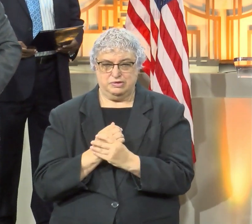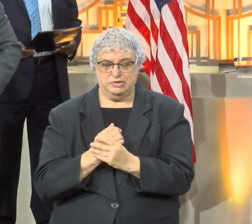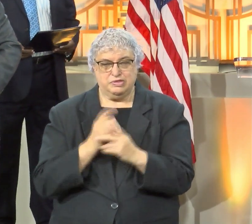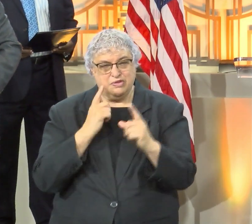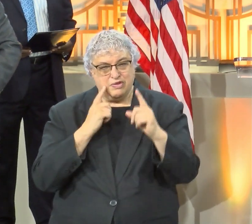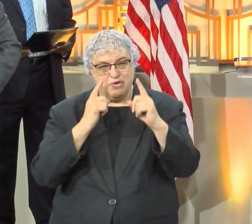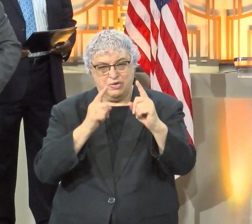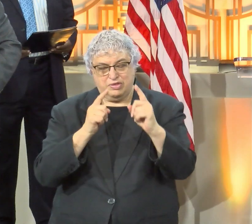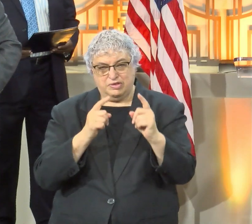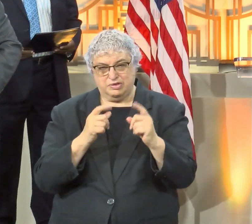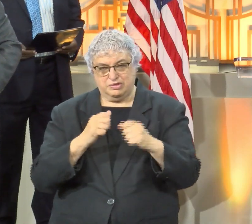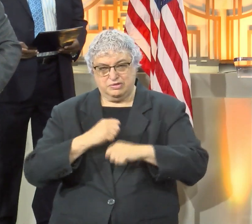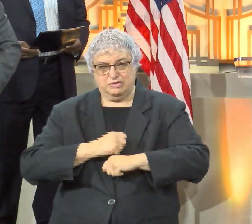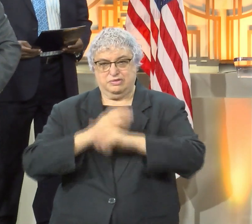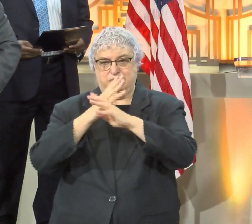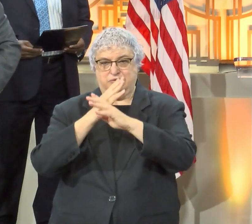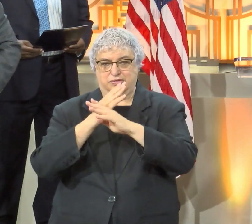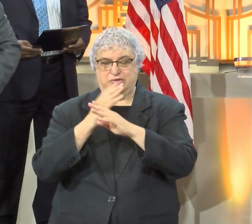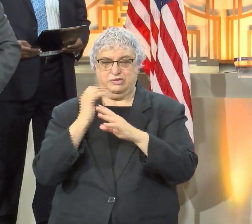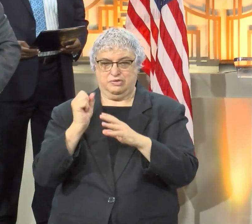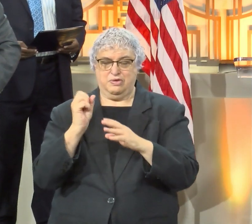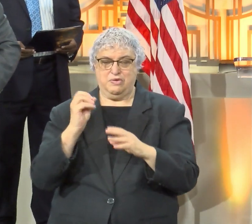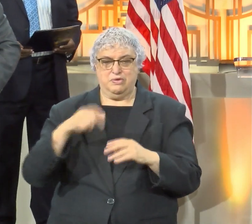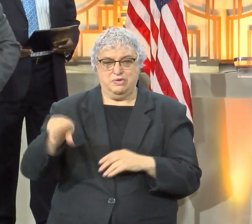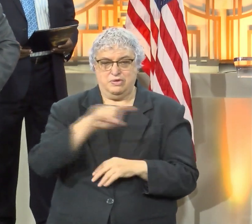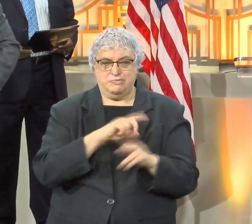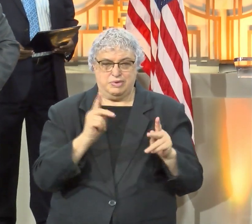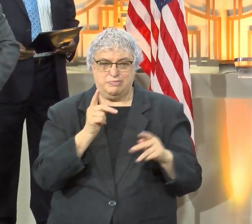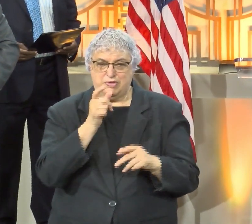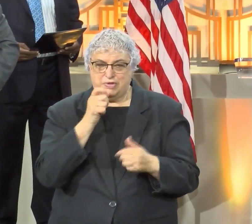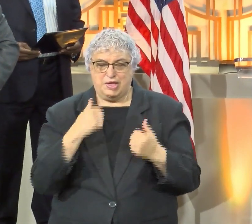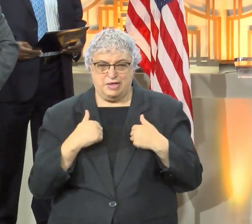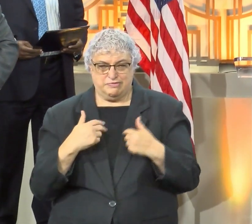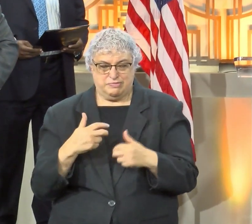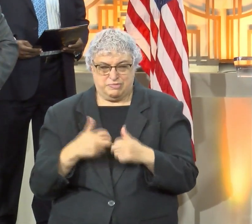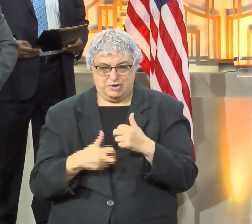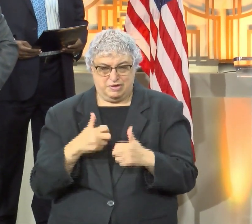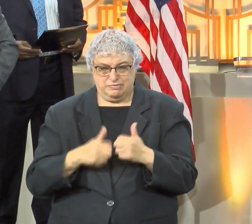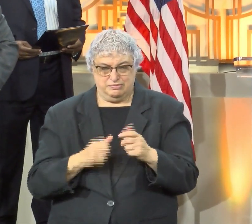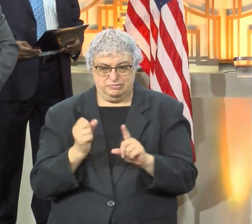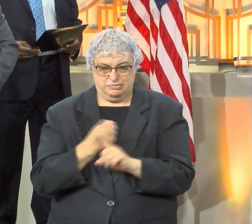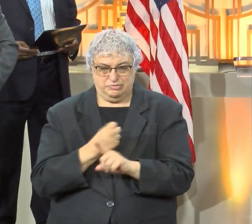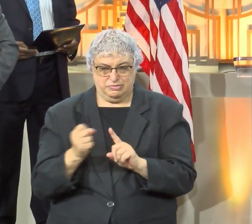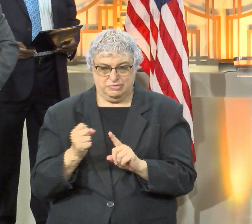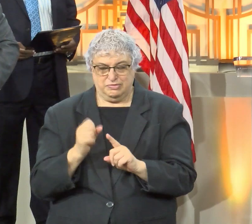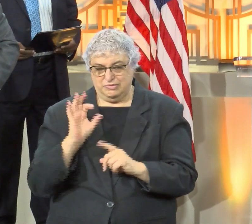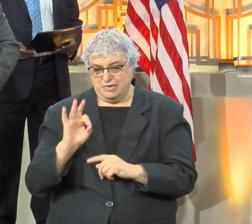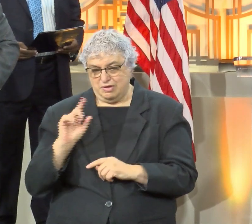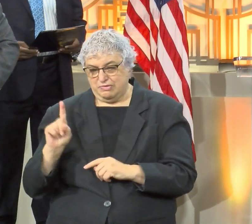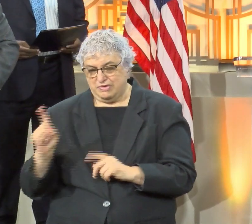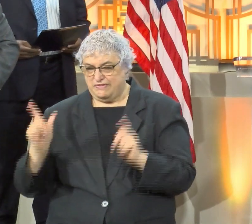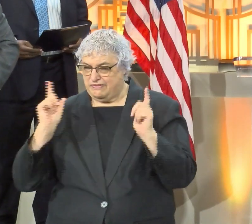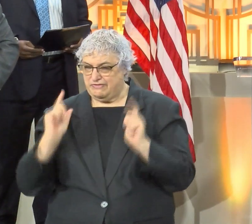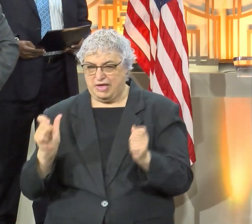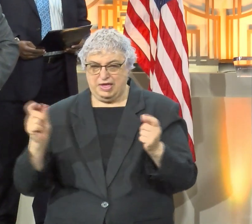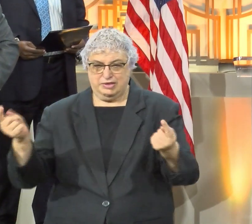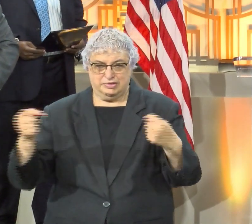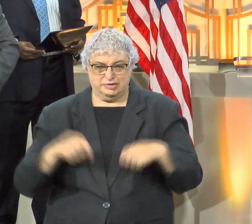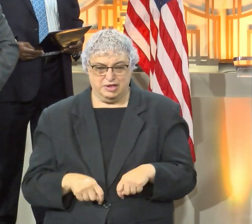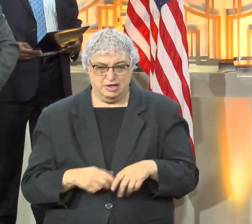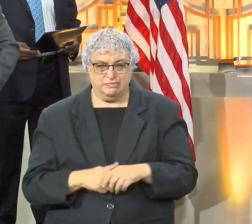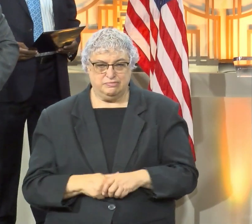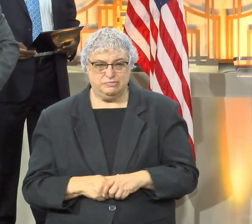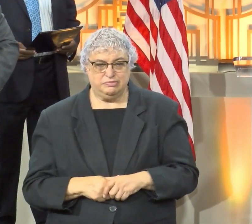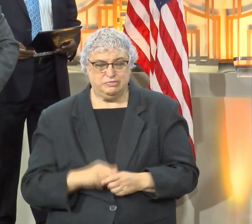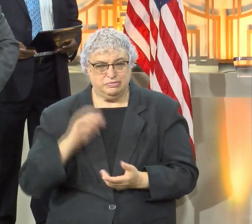of providing crisis intervention for domestic violence victims within minutes of a 911 call. By reducing